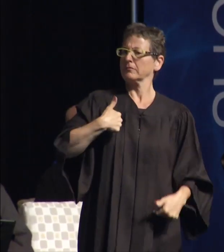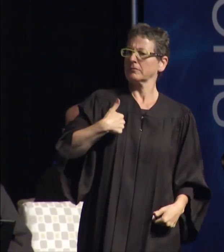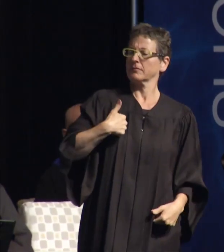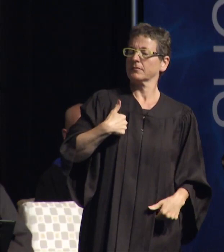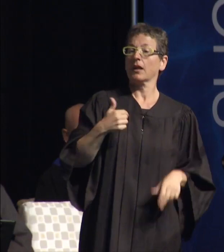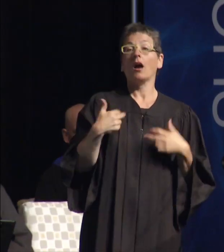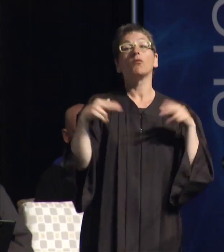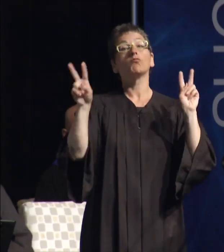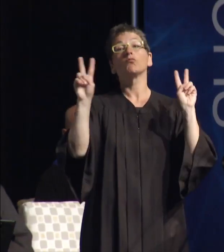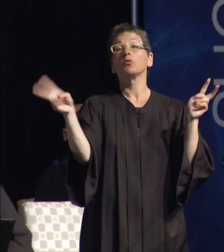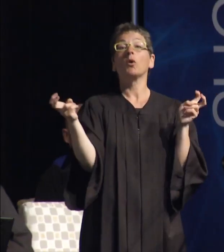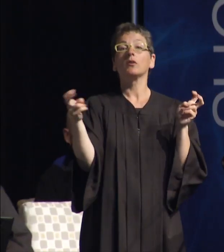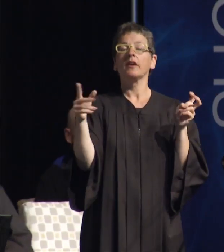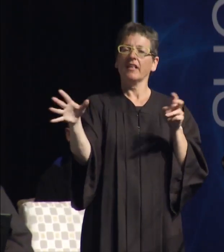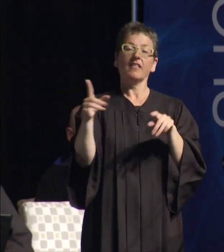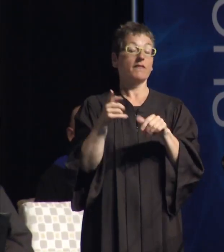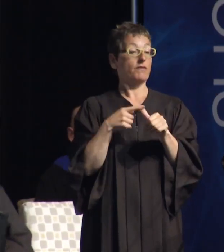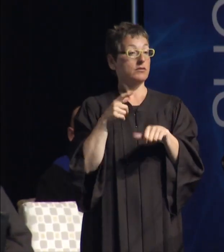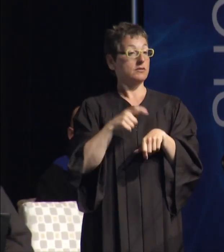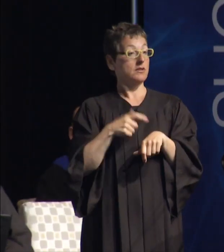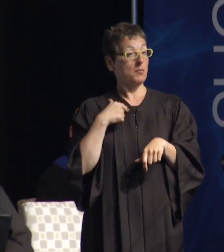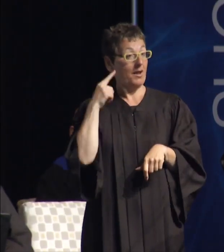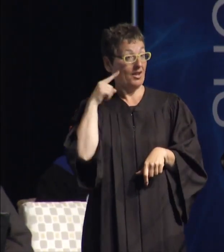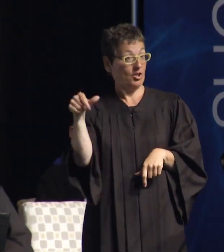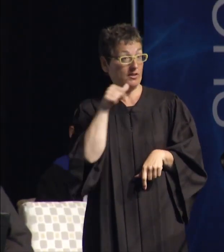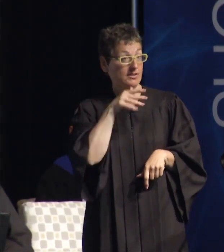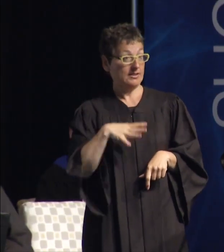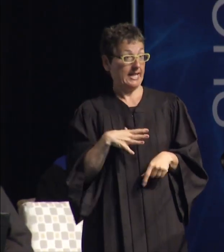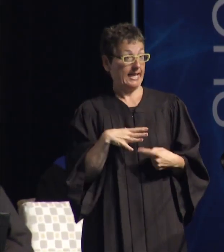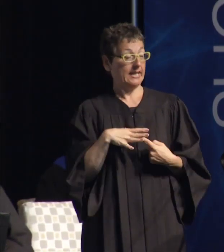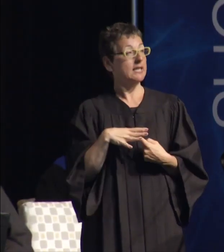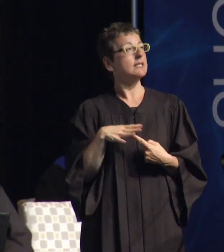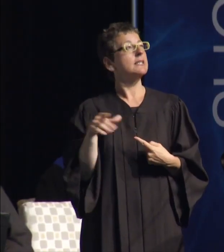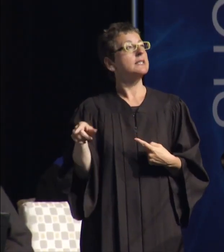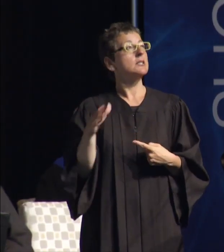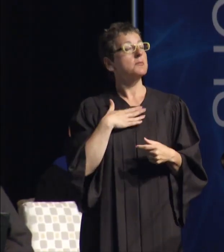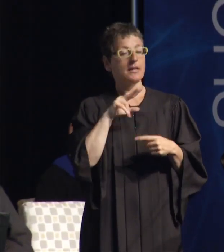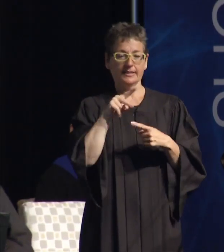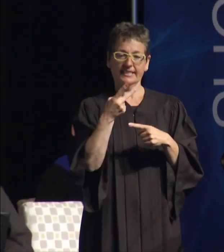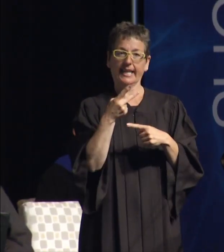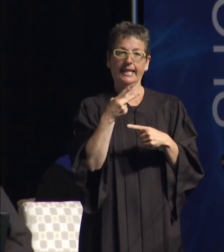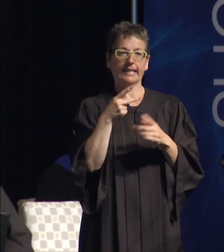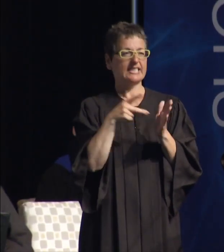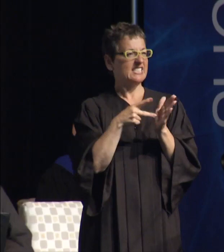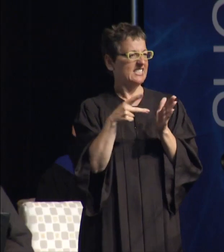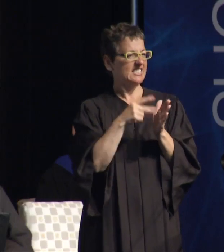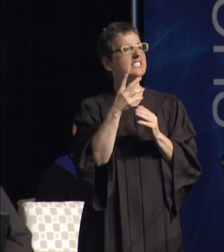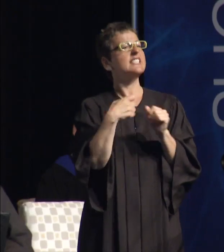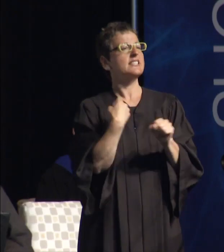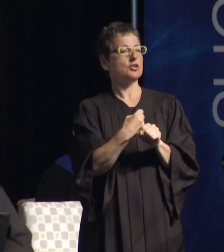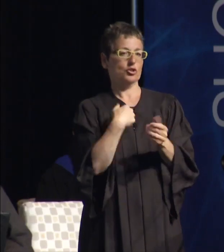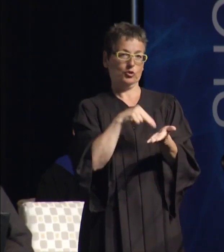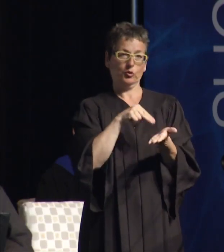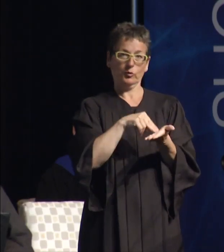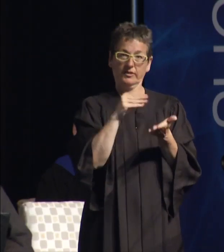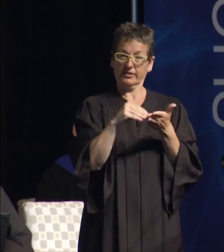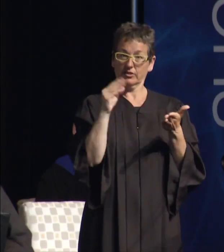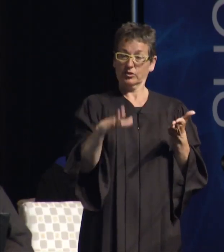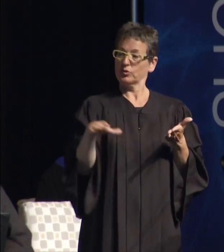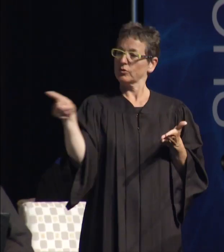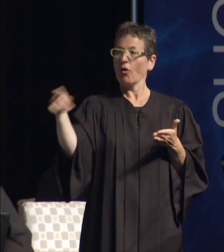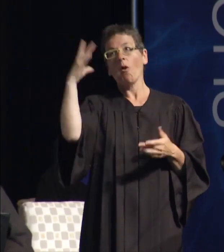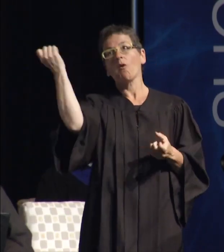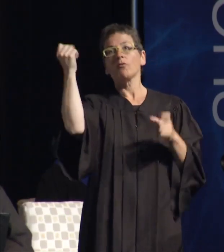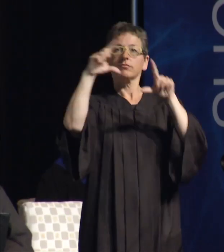one of them. The first time I heard of this lady was at the beginning of my second year as a nursing student. One of her quotes hangs